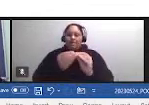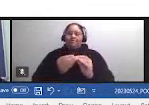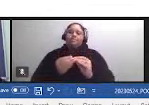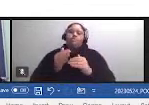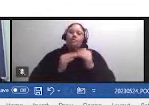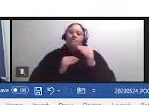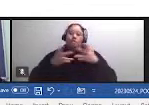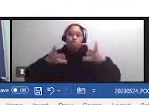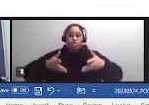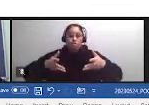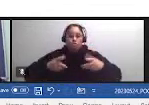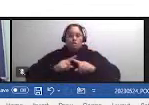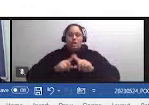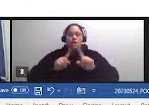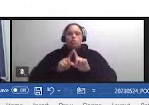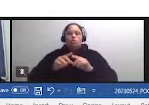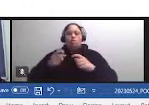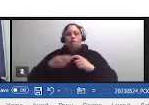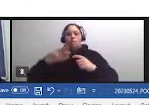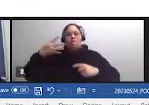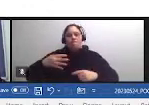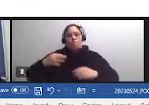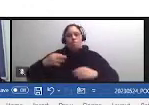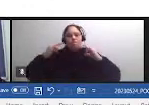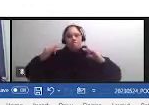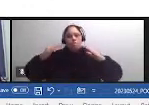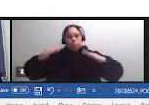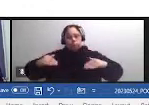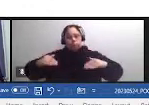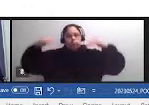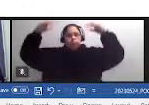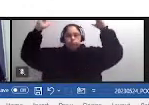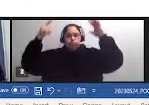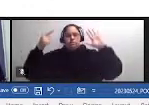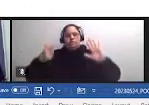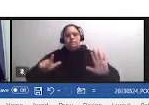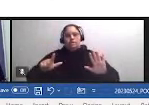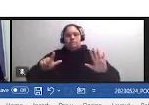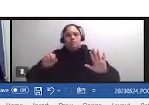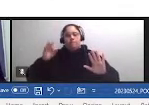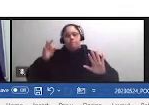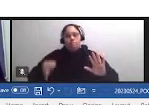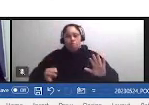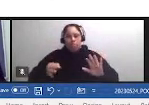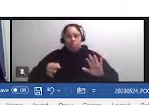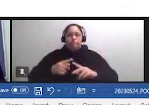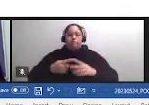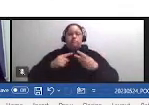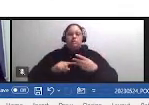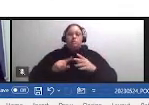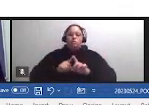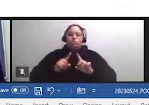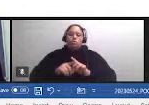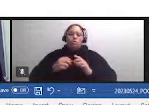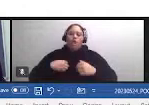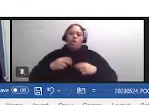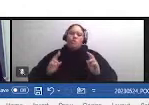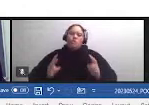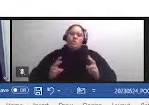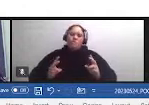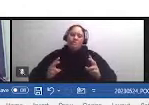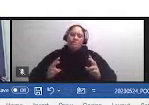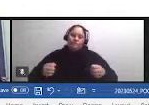this building and from the 4th floor up to the 7th floor, Chairperson. Chair, and then there was just our normal, there was